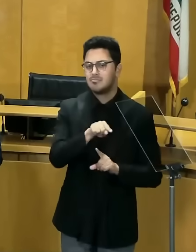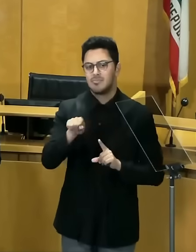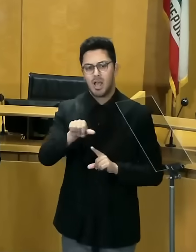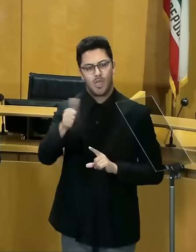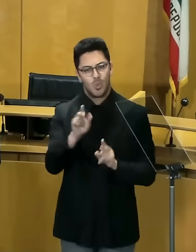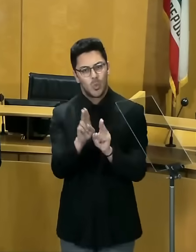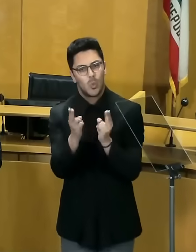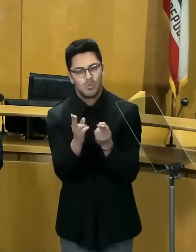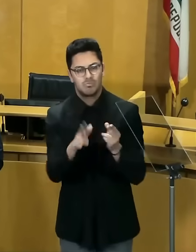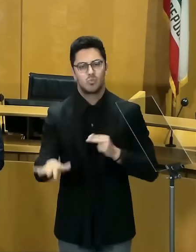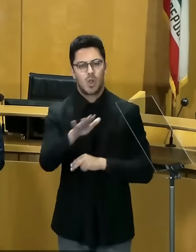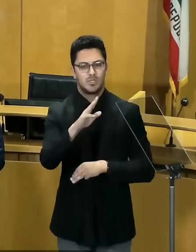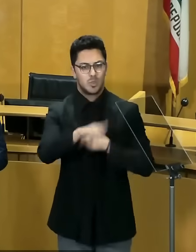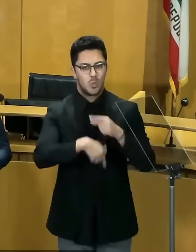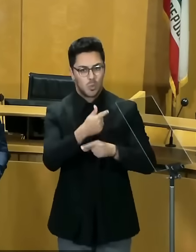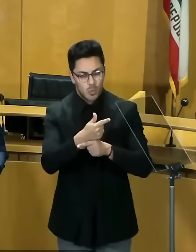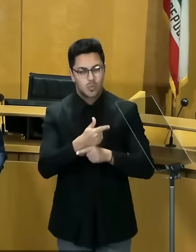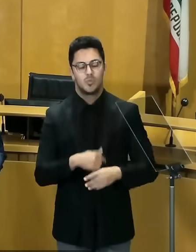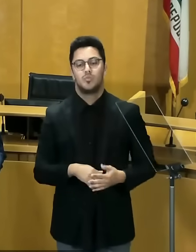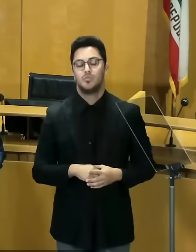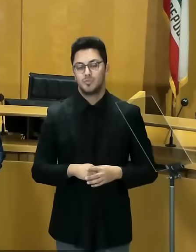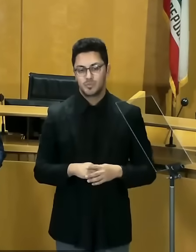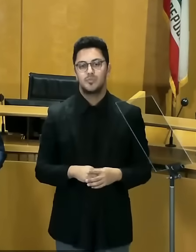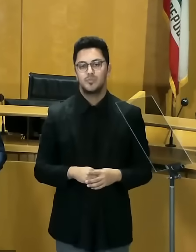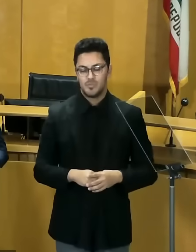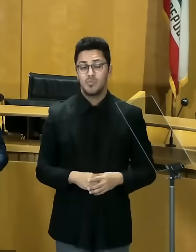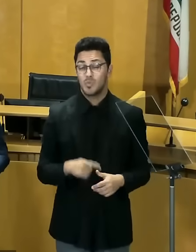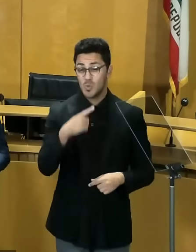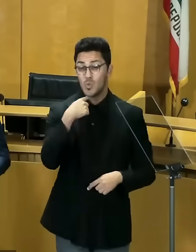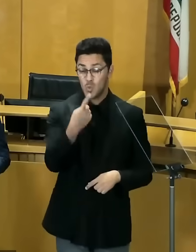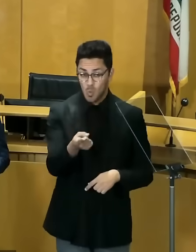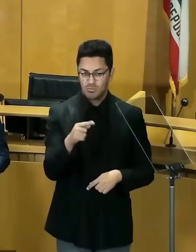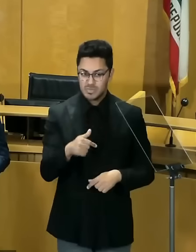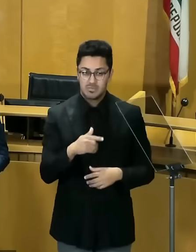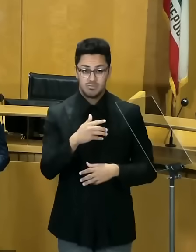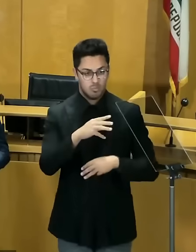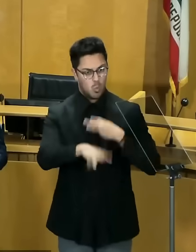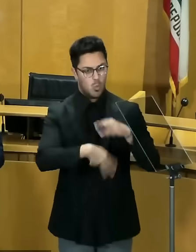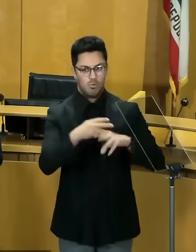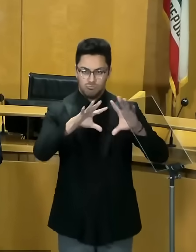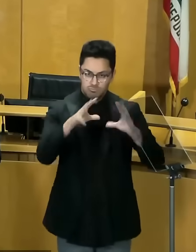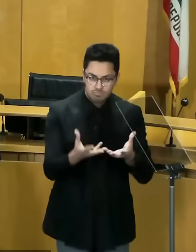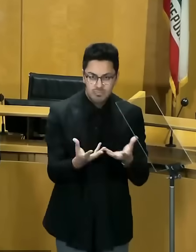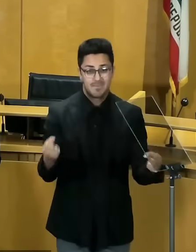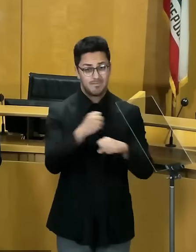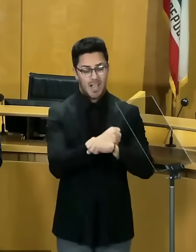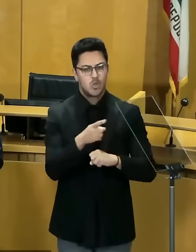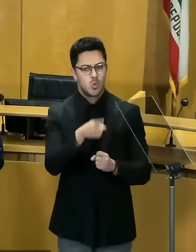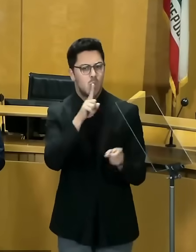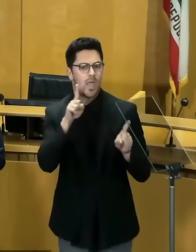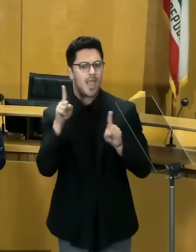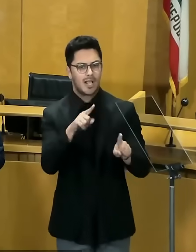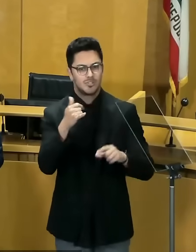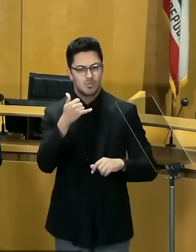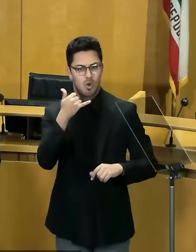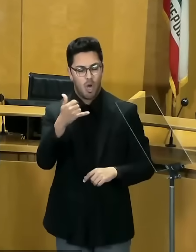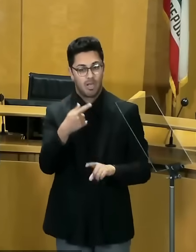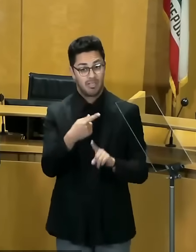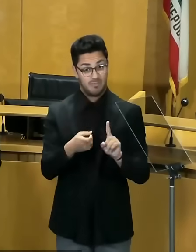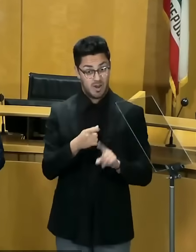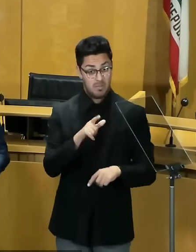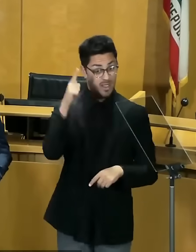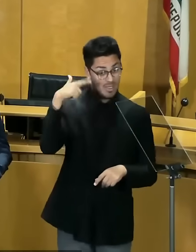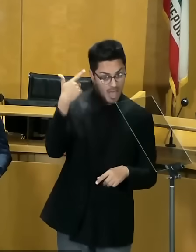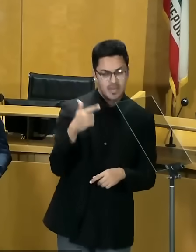unions across the globe. We told you that this was a global fight, and you answered the call. From London to